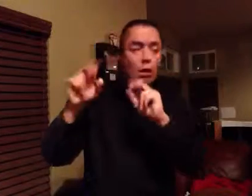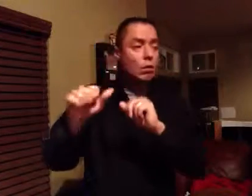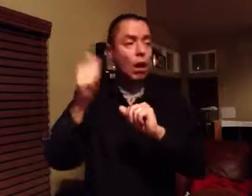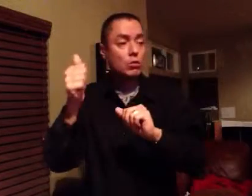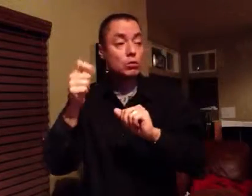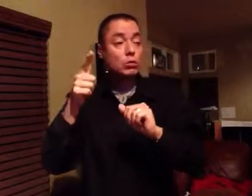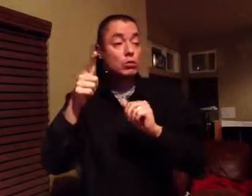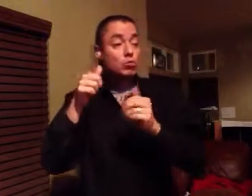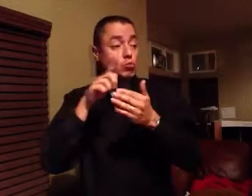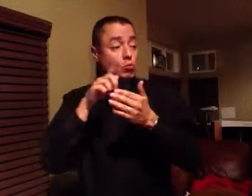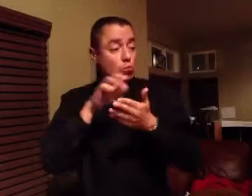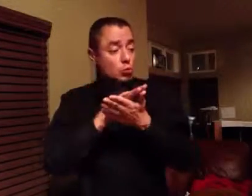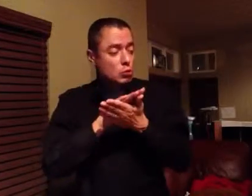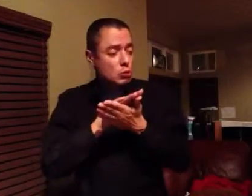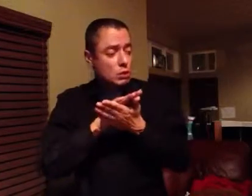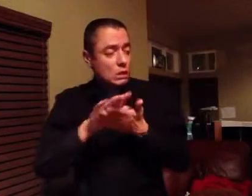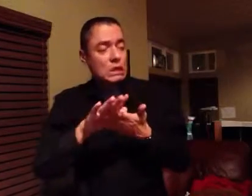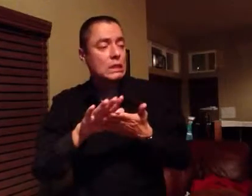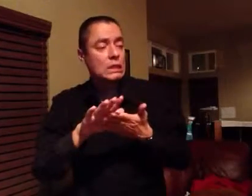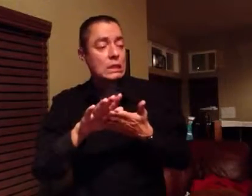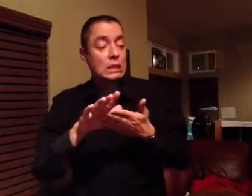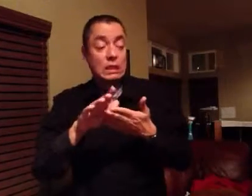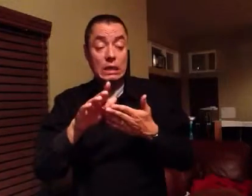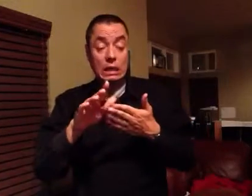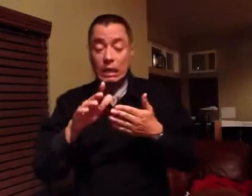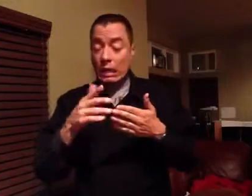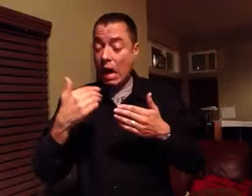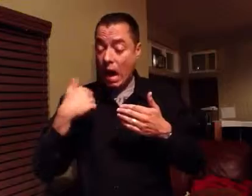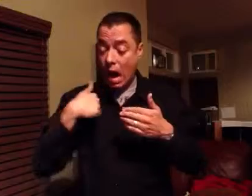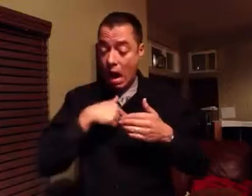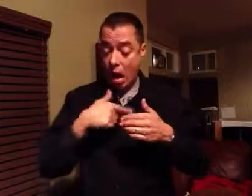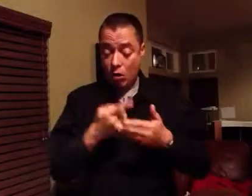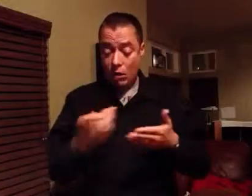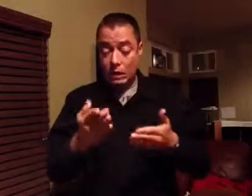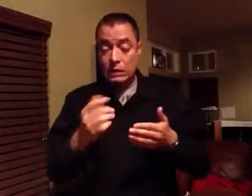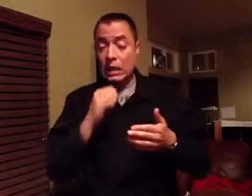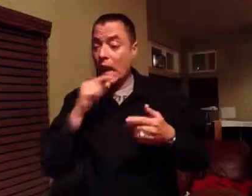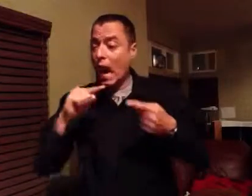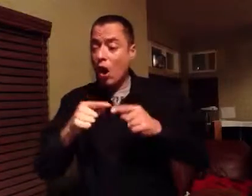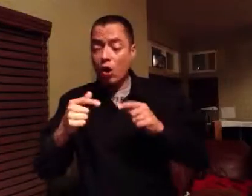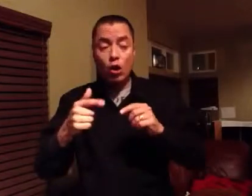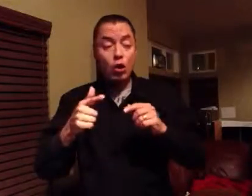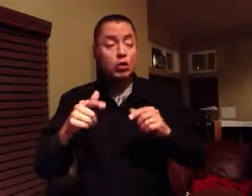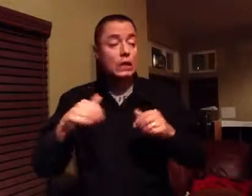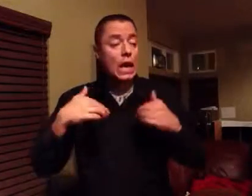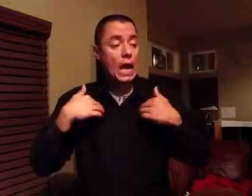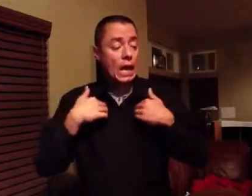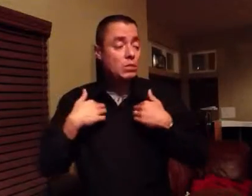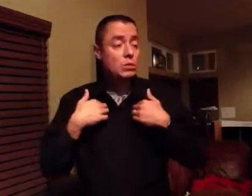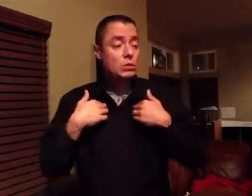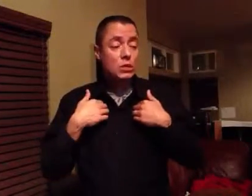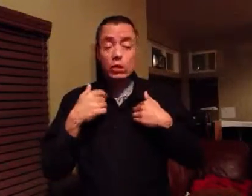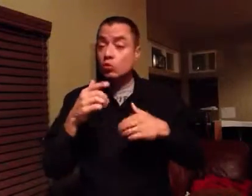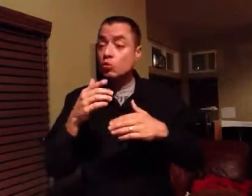mess. Not to hurt other creatures. To share, not be greedy. Then why do you go out and do